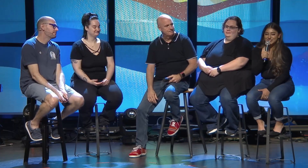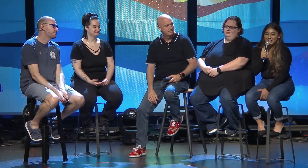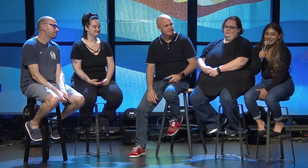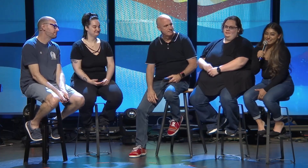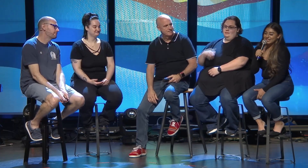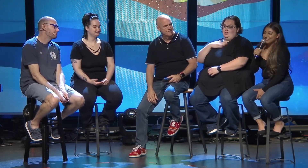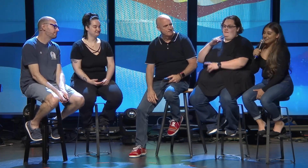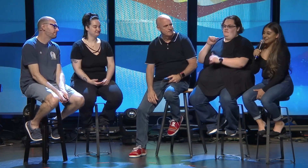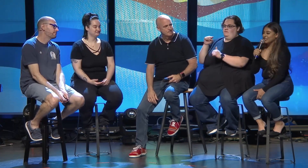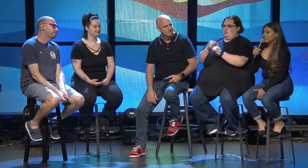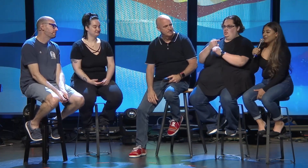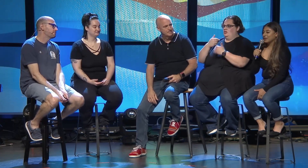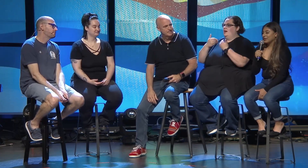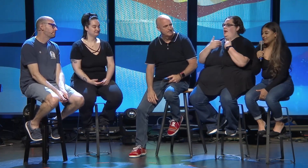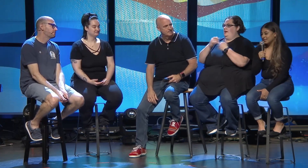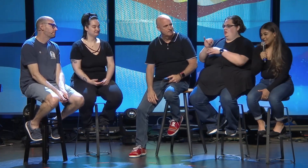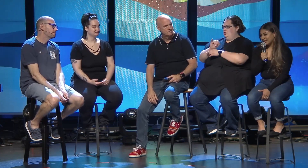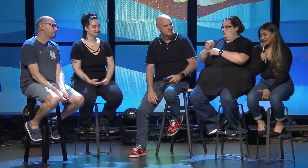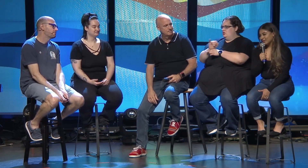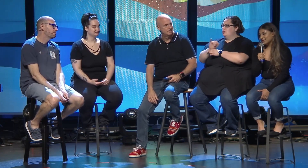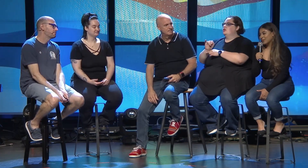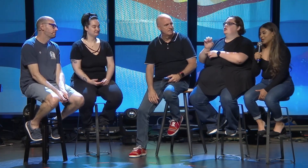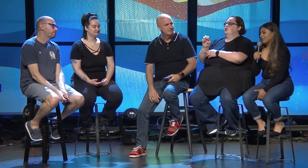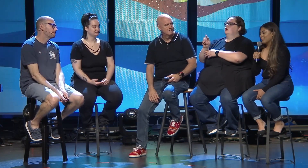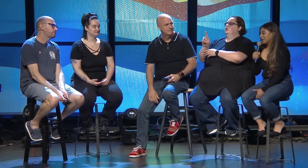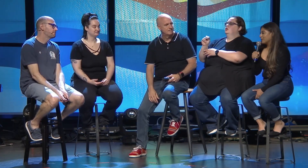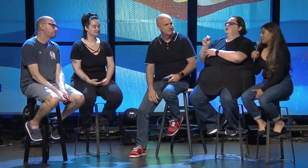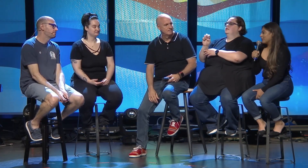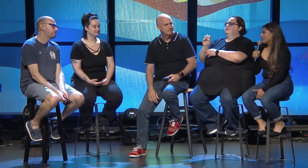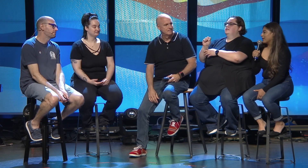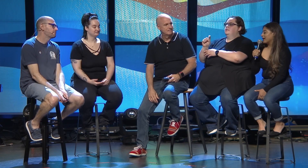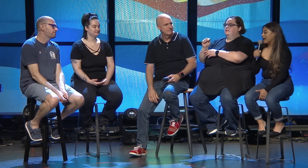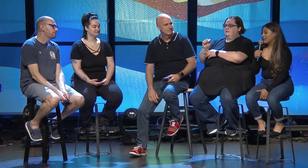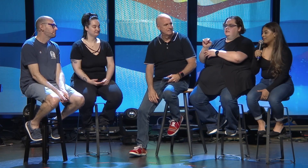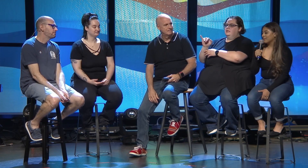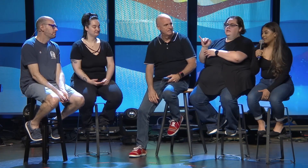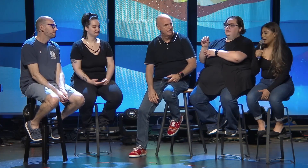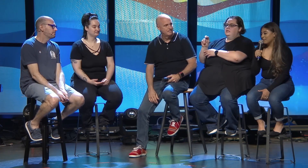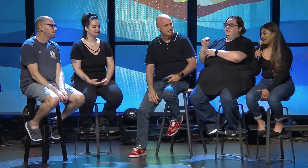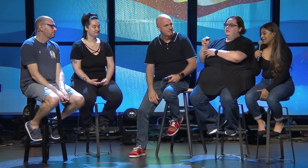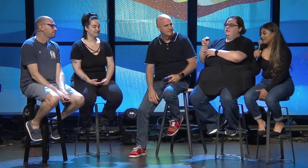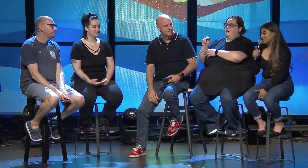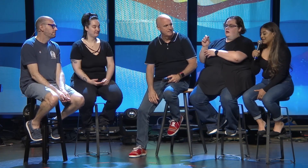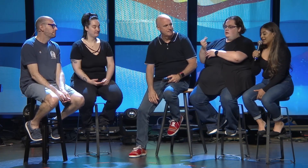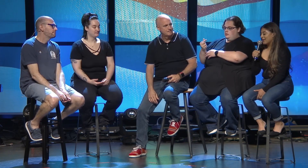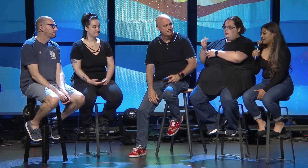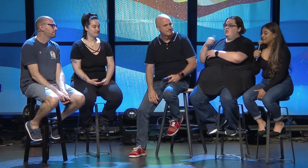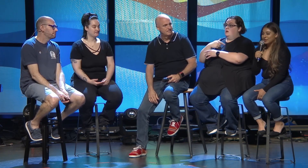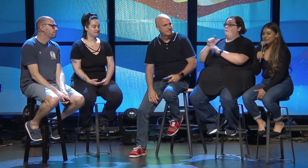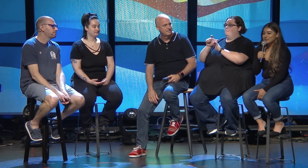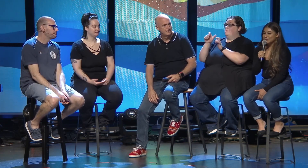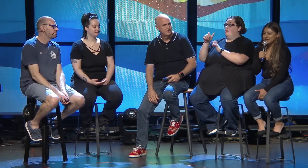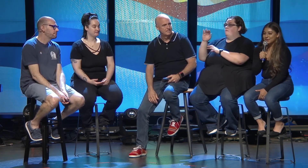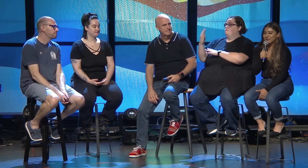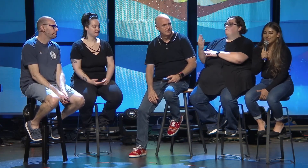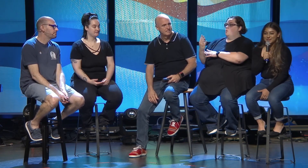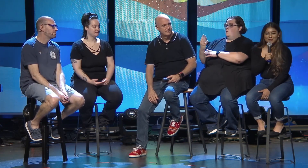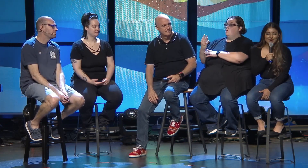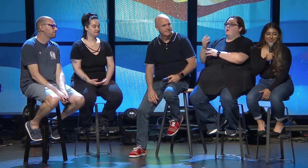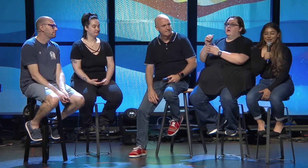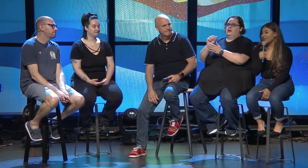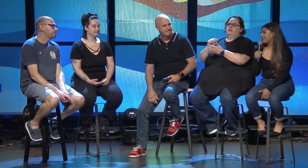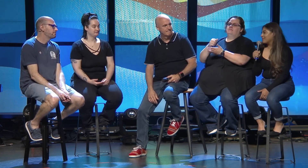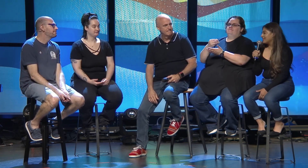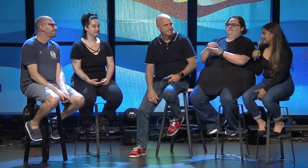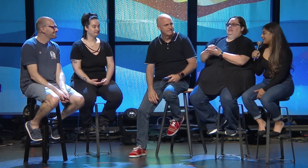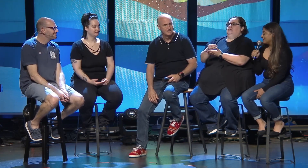my first year, I landed an internship with Ernst Young, so one of the big four companies, accounting firms. So I do